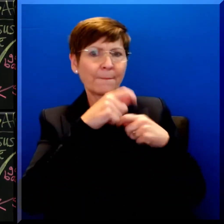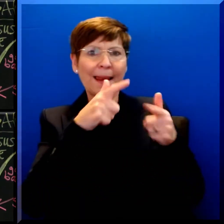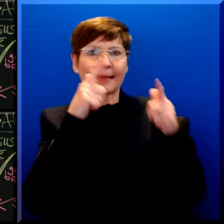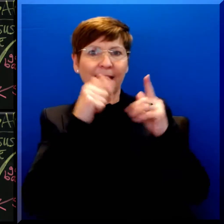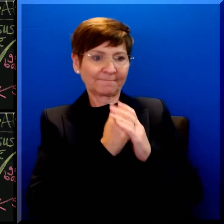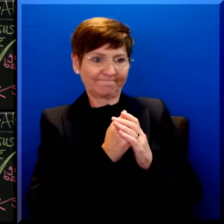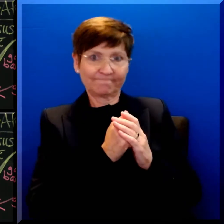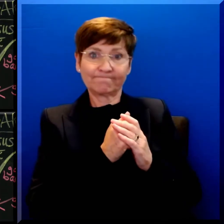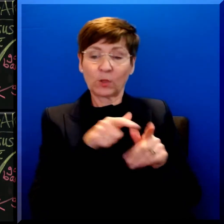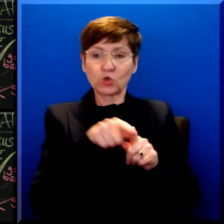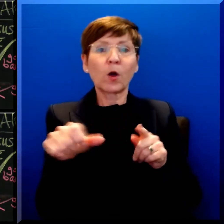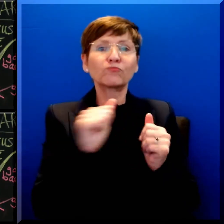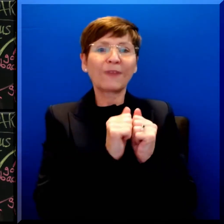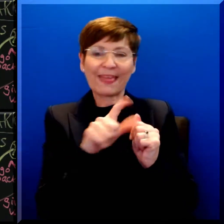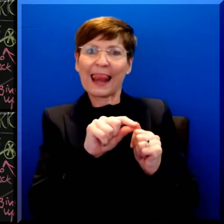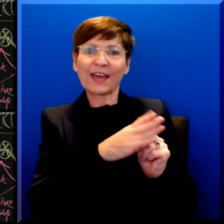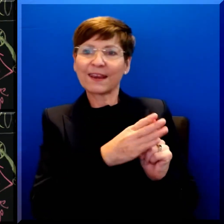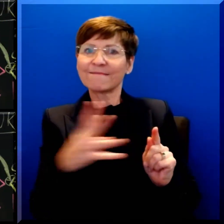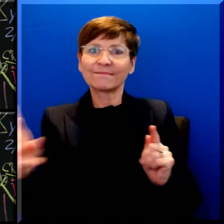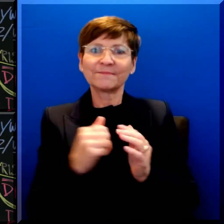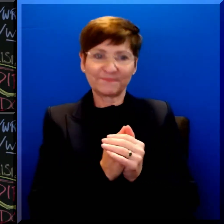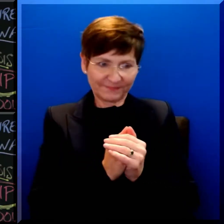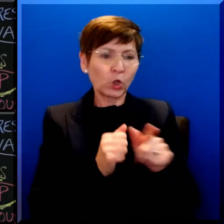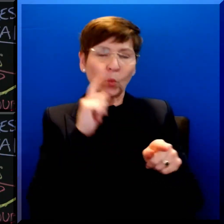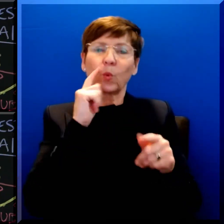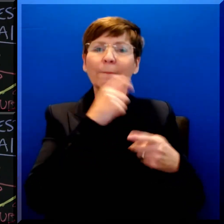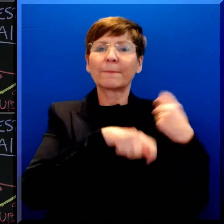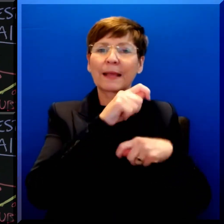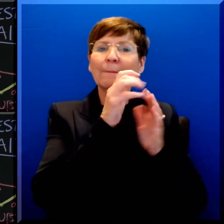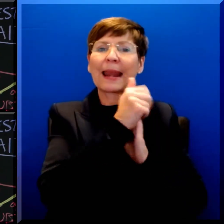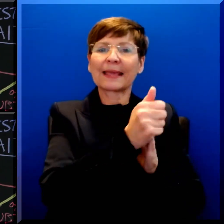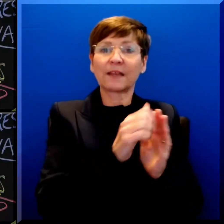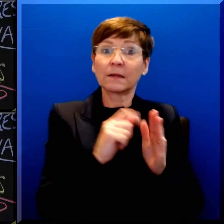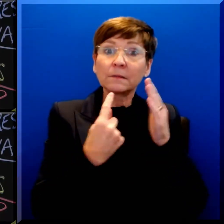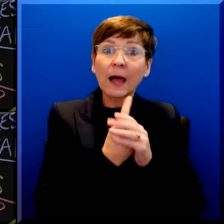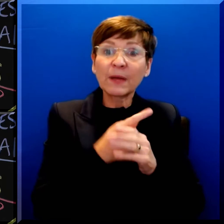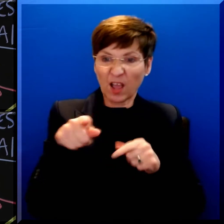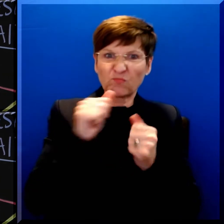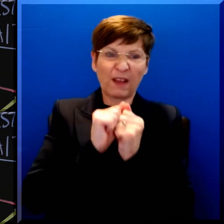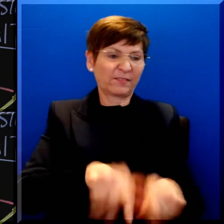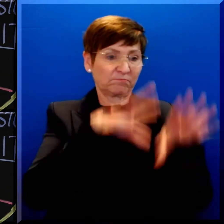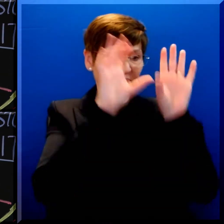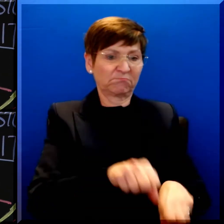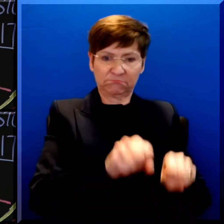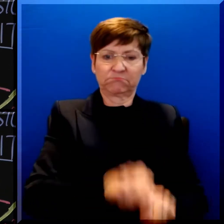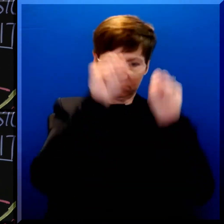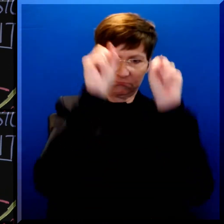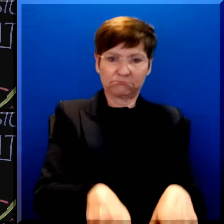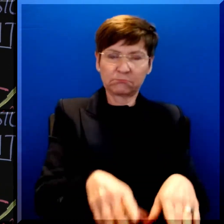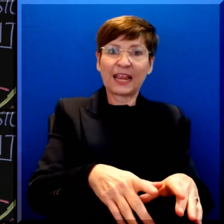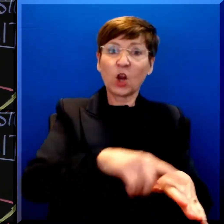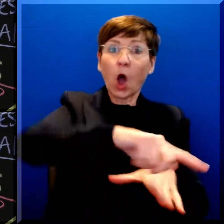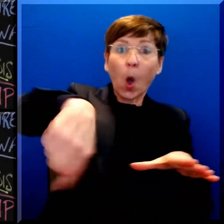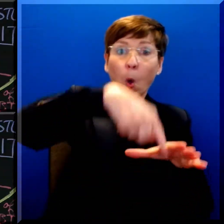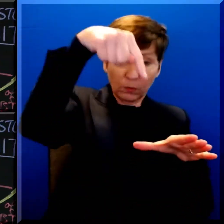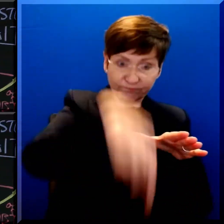nation. What happens? First, his brothers throw Joseph in a pit. Then he's unjustly accused, and he actually has to go